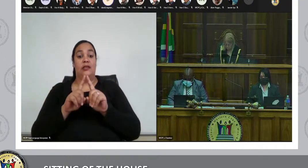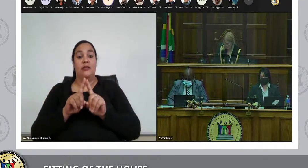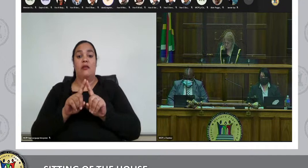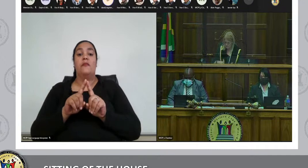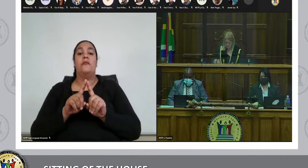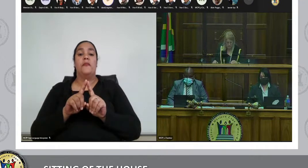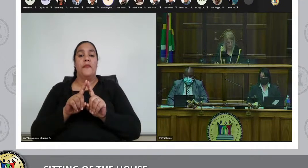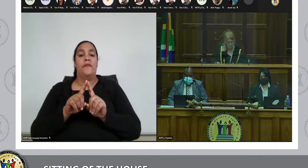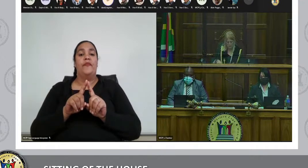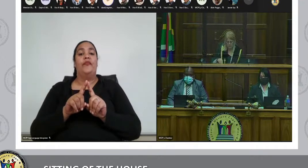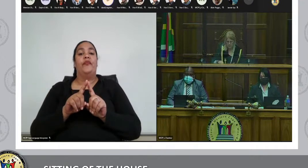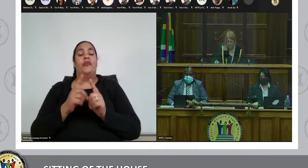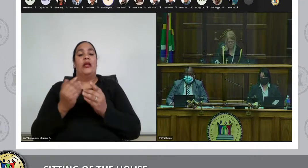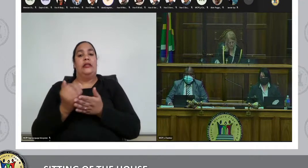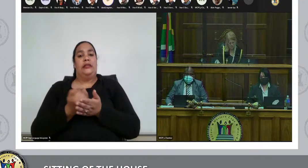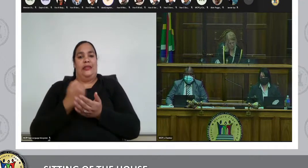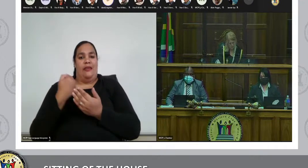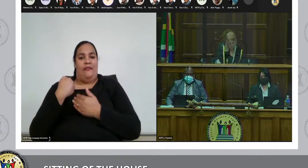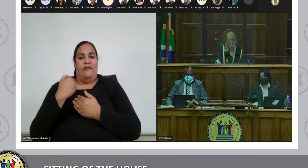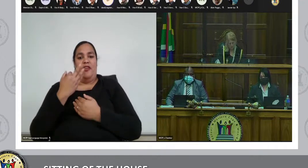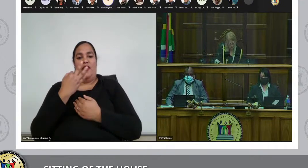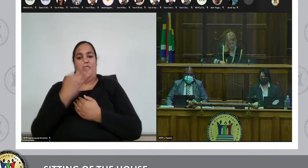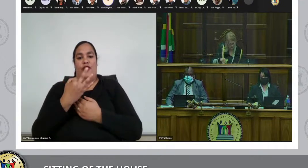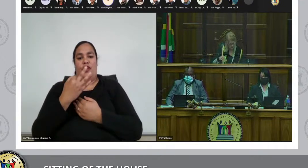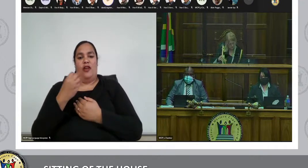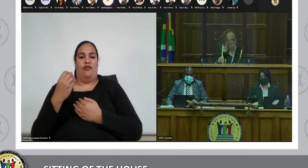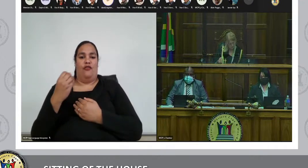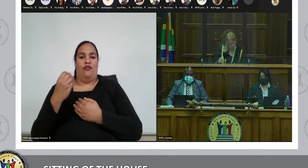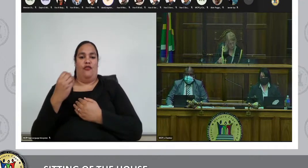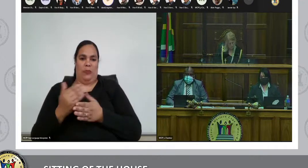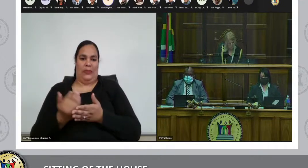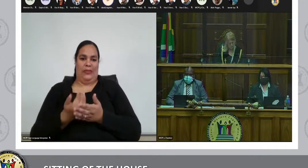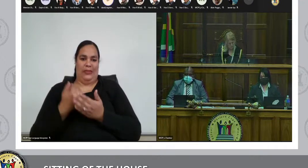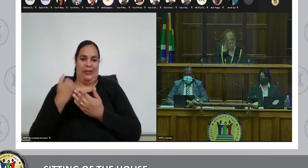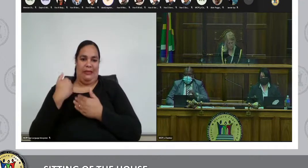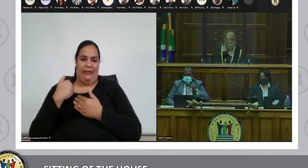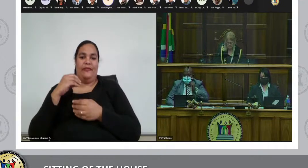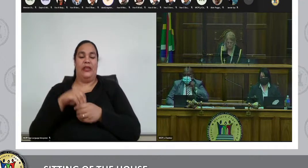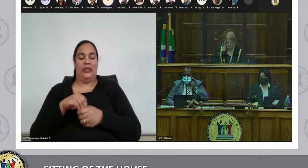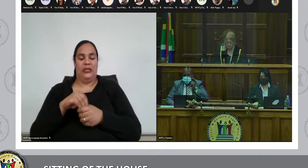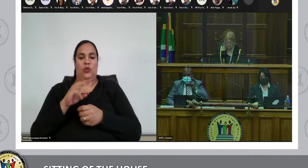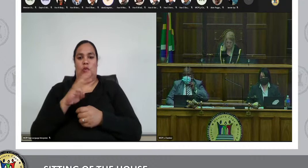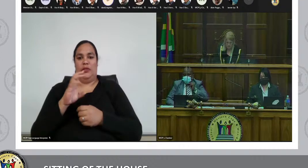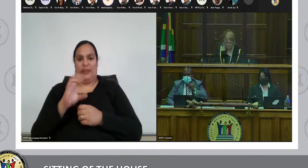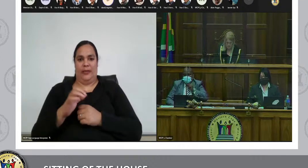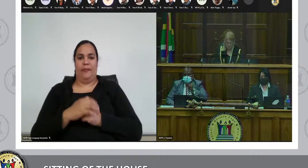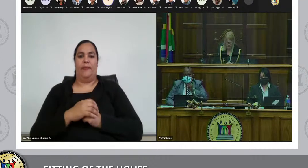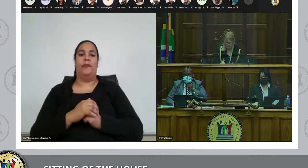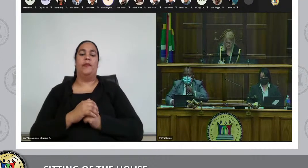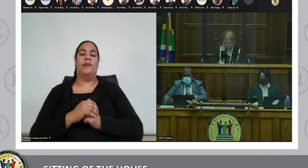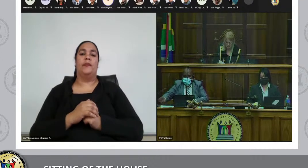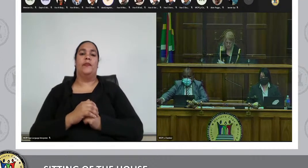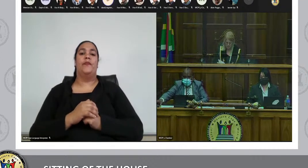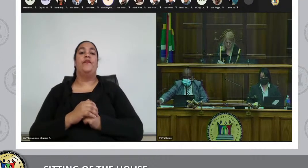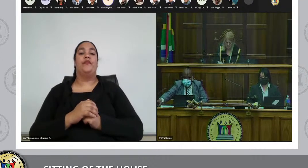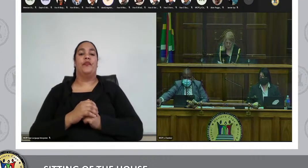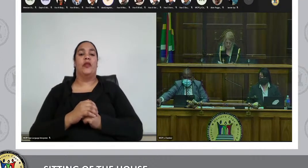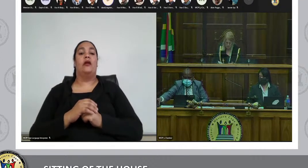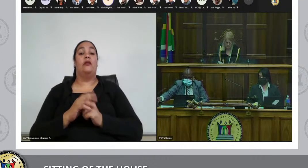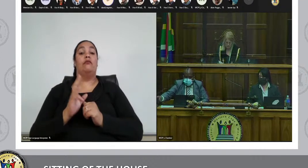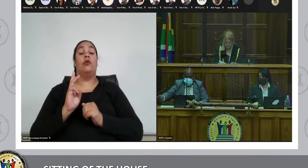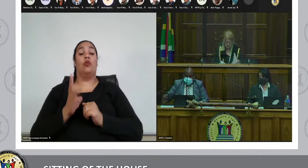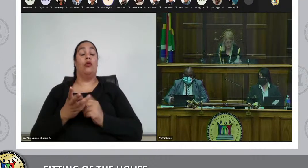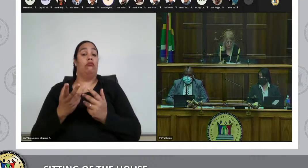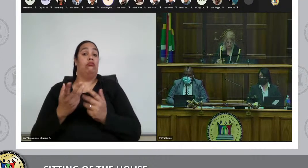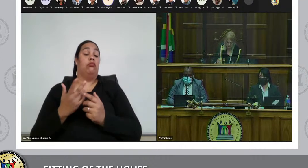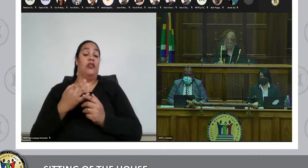ultimately saved 300 jobs in the Western Cape. It would be remiss